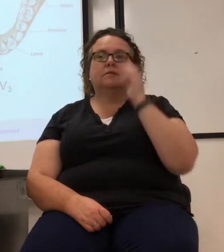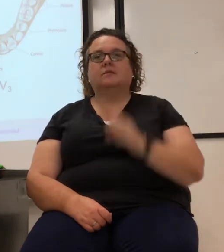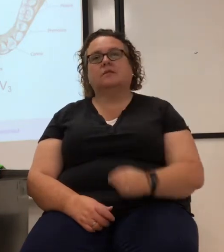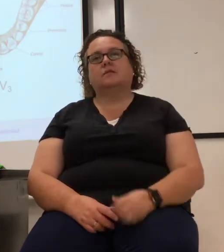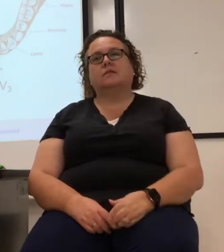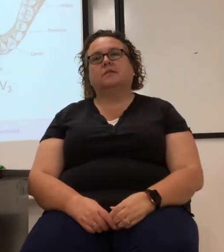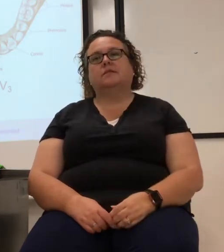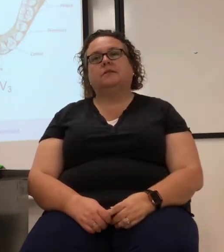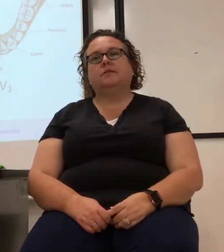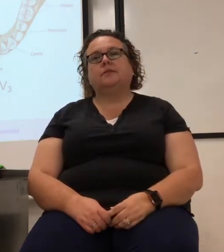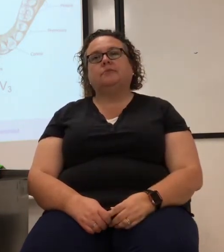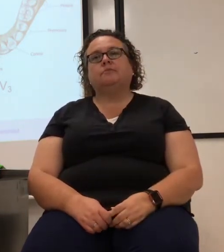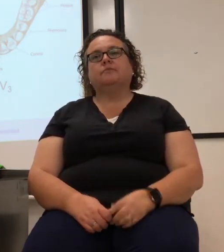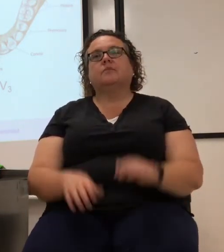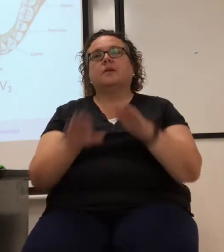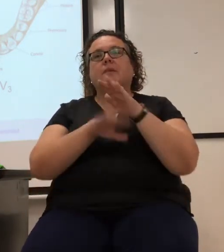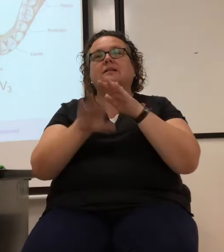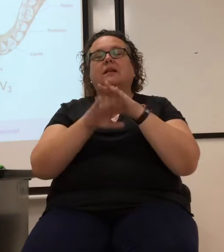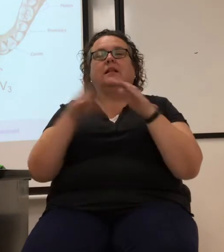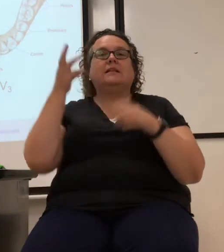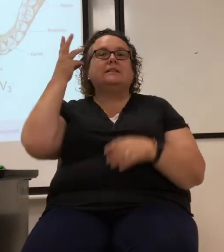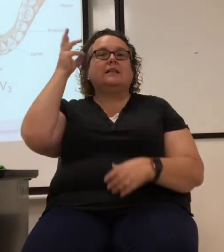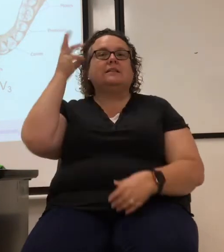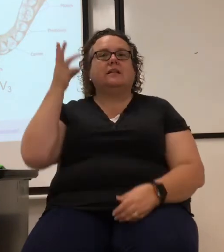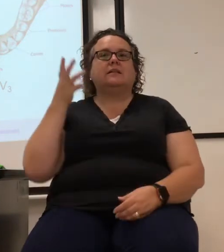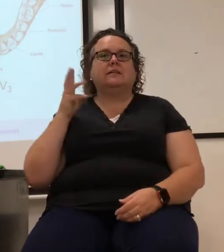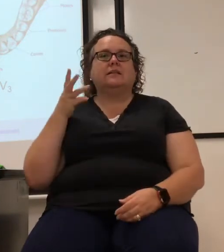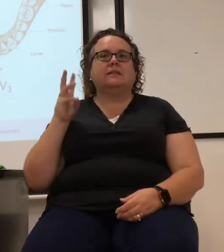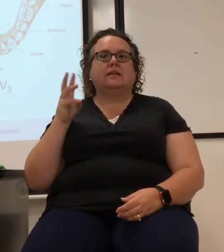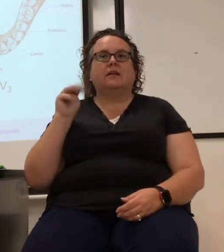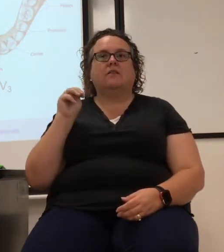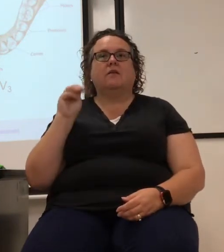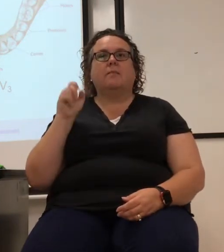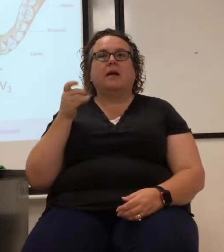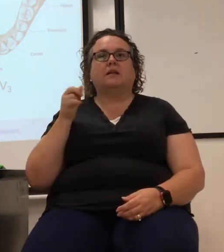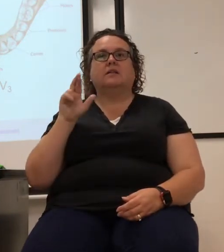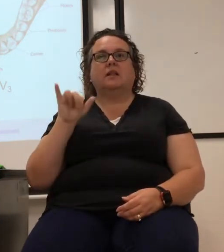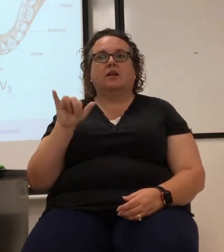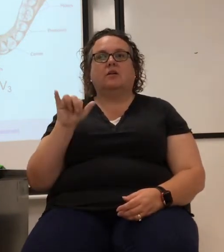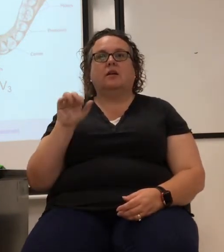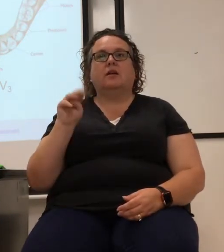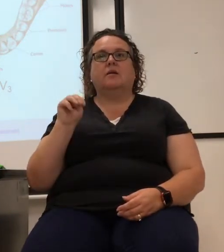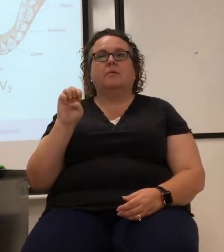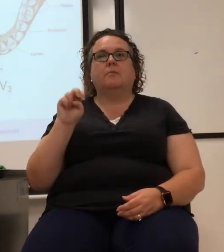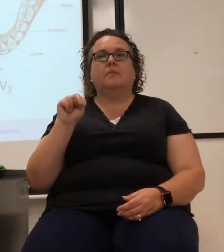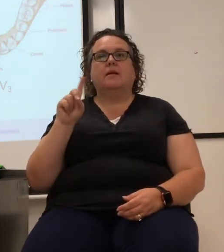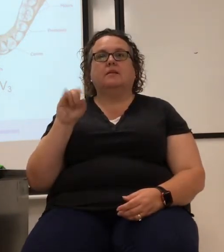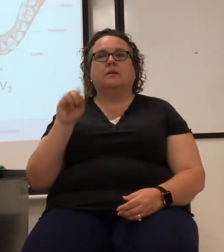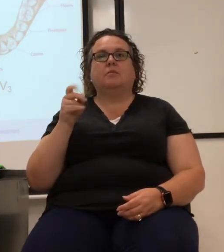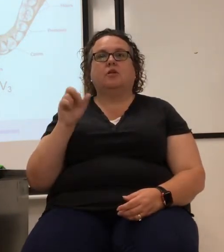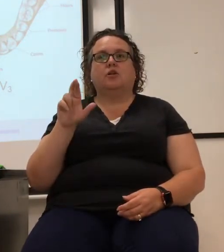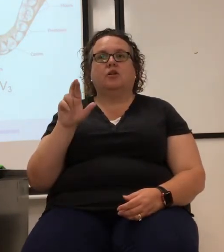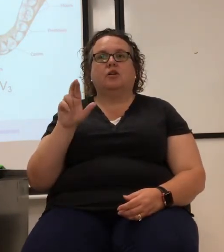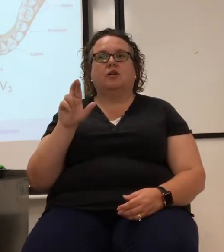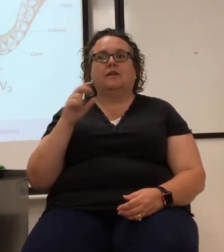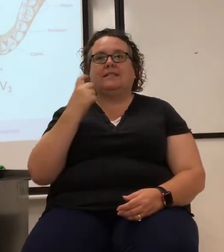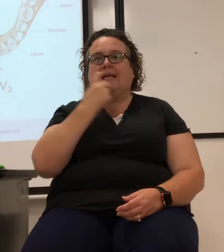It's basically 16 of the maxillary mandibular teeth.